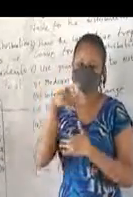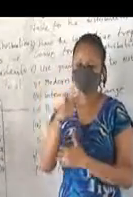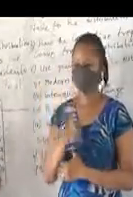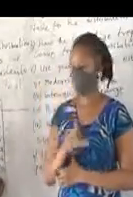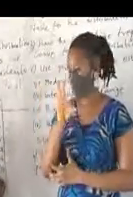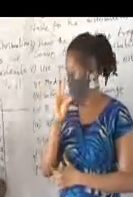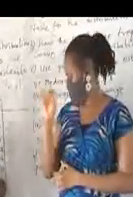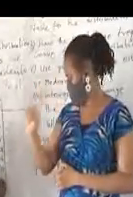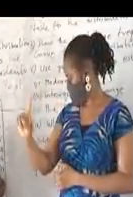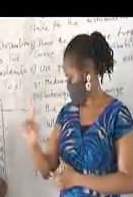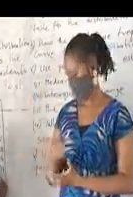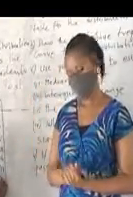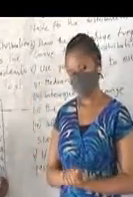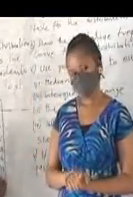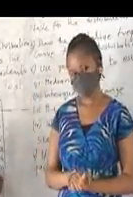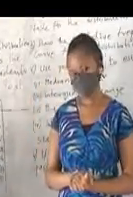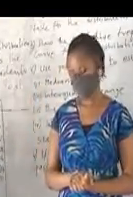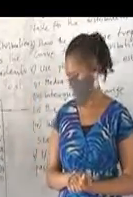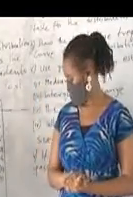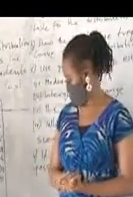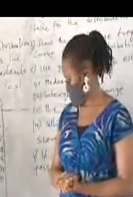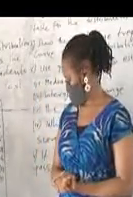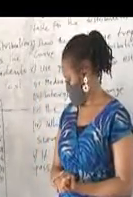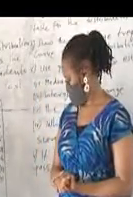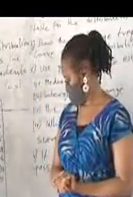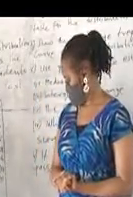you 91.